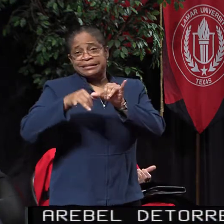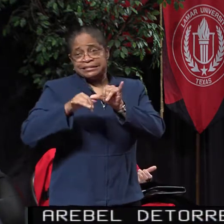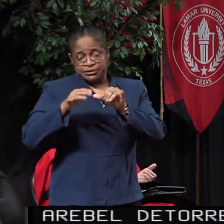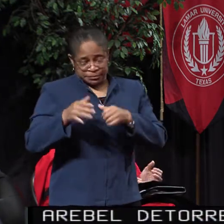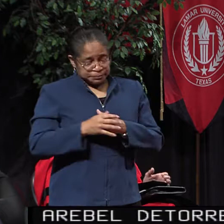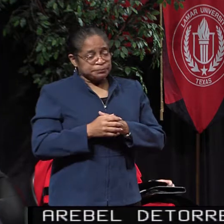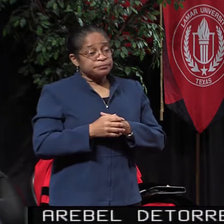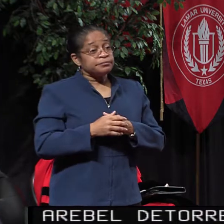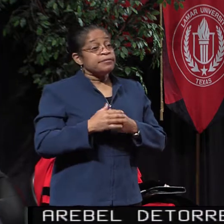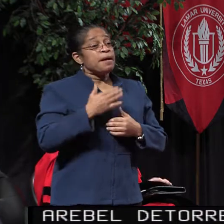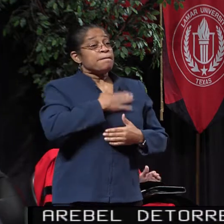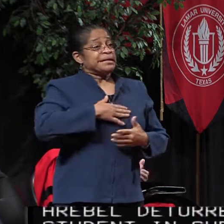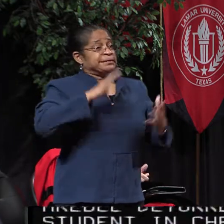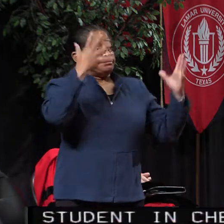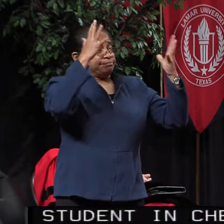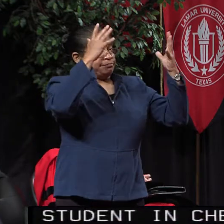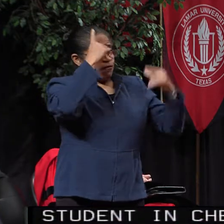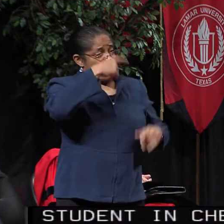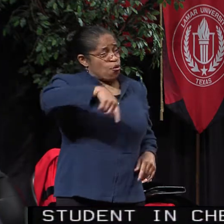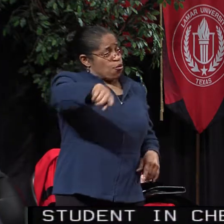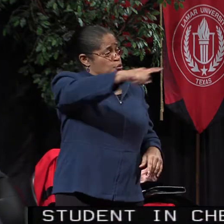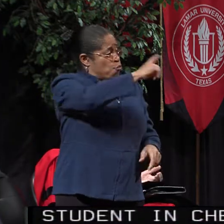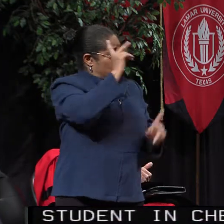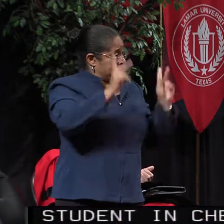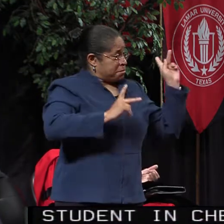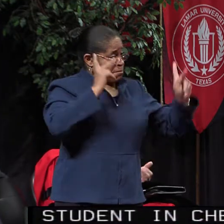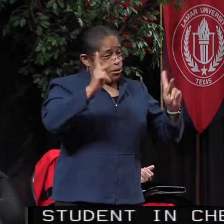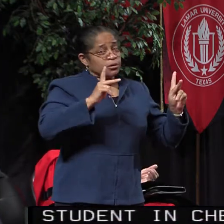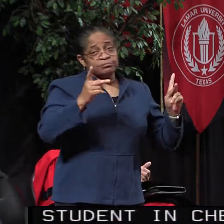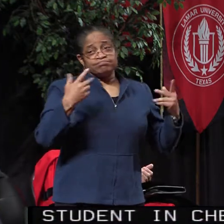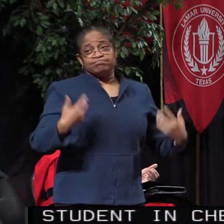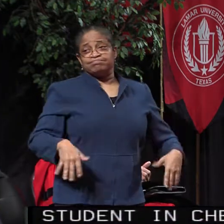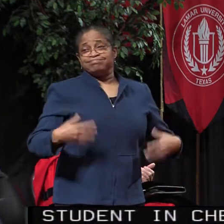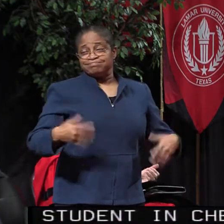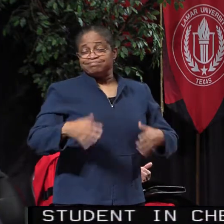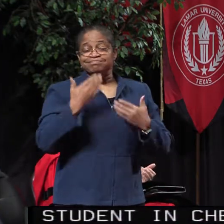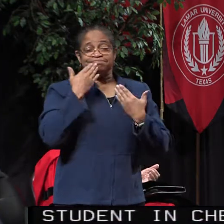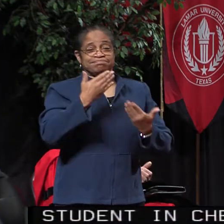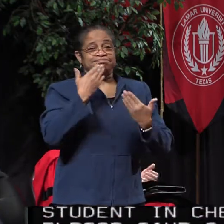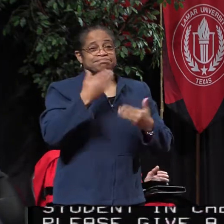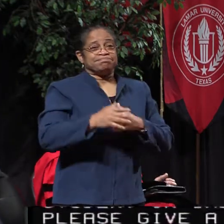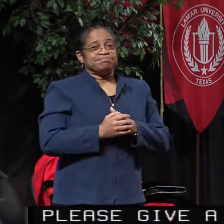Yeah, please give a round of applause to these folks who have worked so hard.